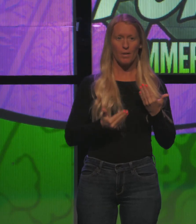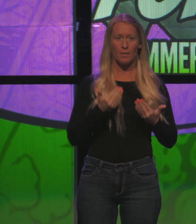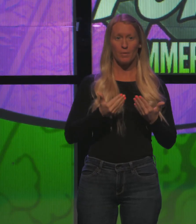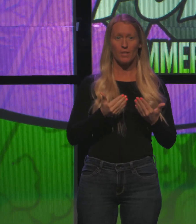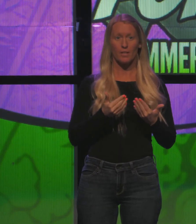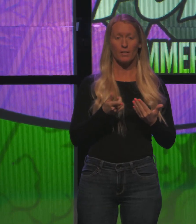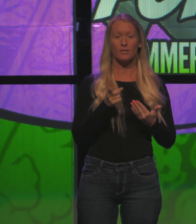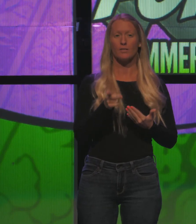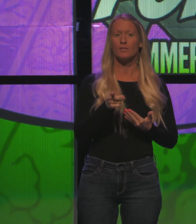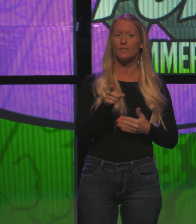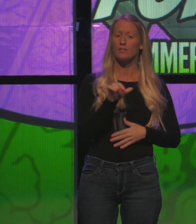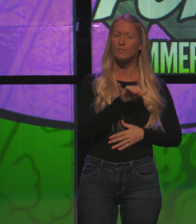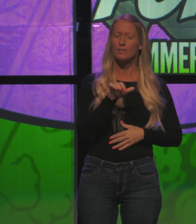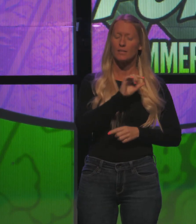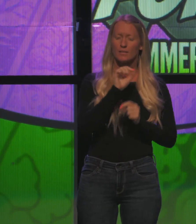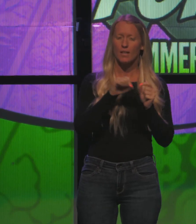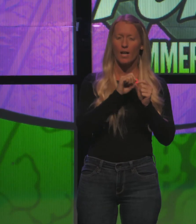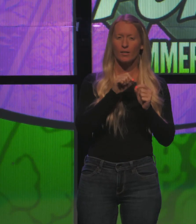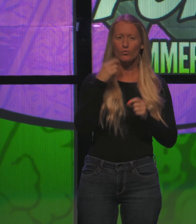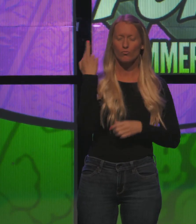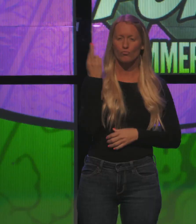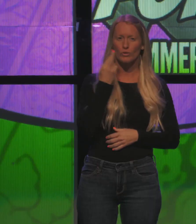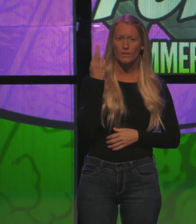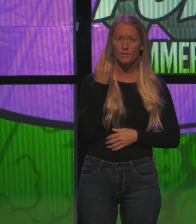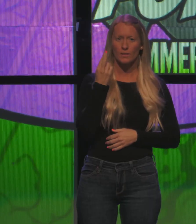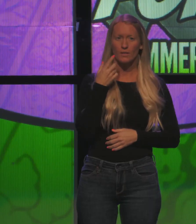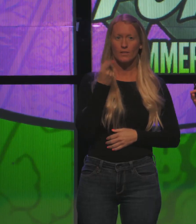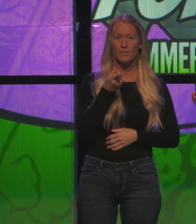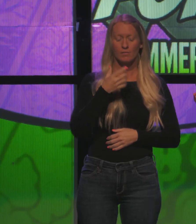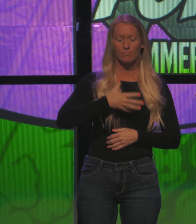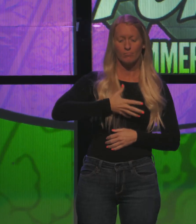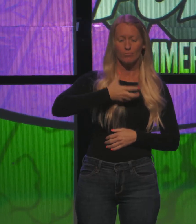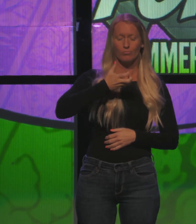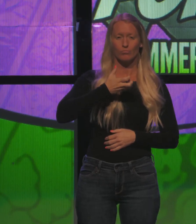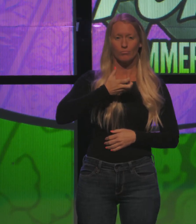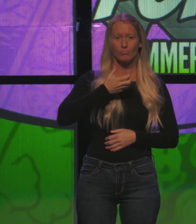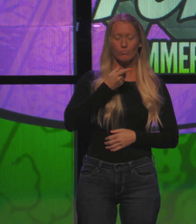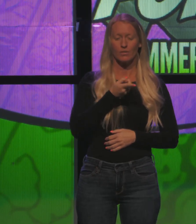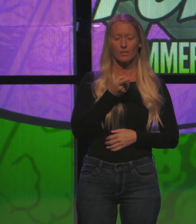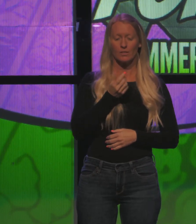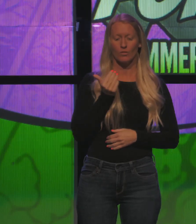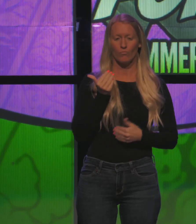they are putting off such anger, because there's a vulnerability they're trying to protect.